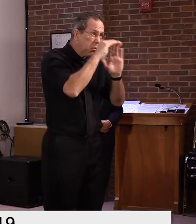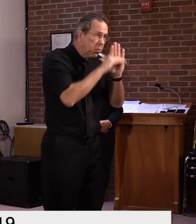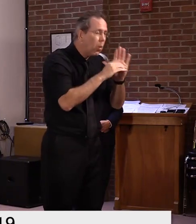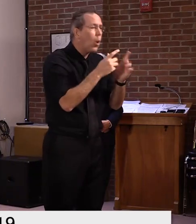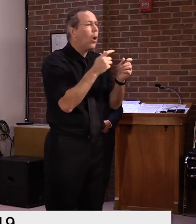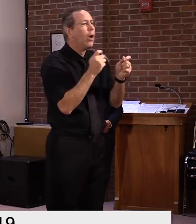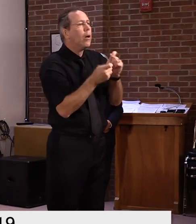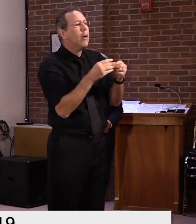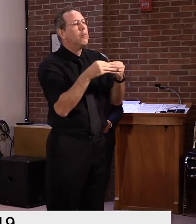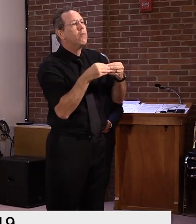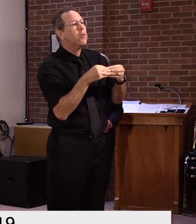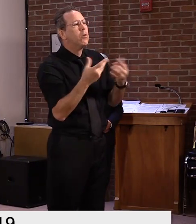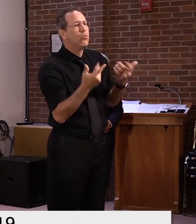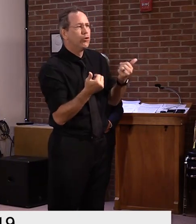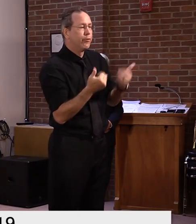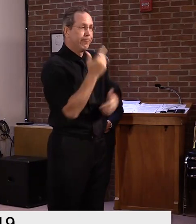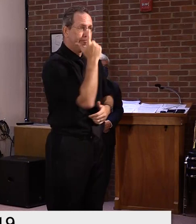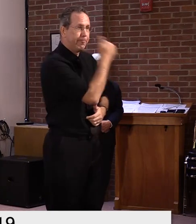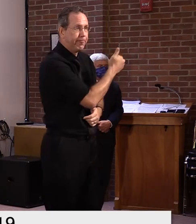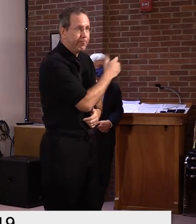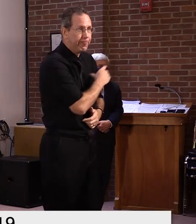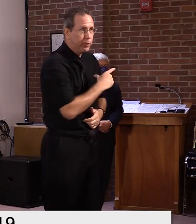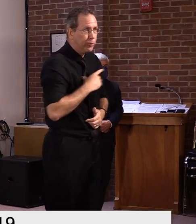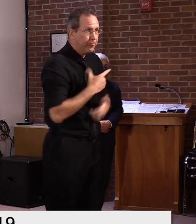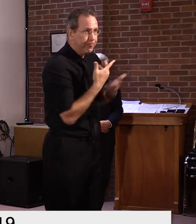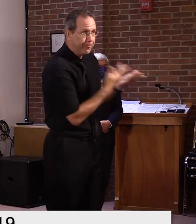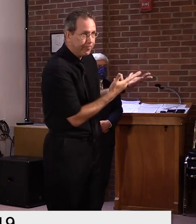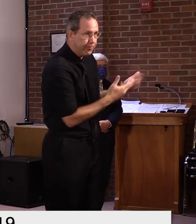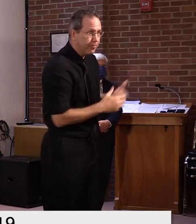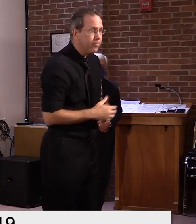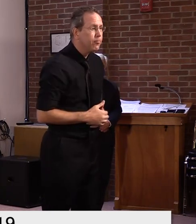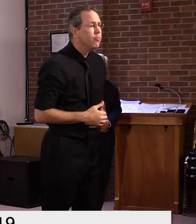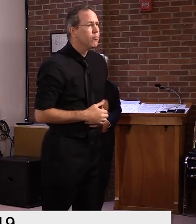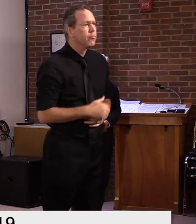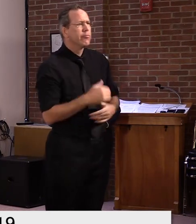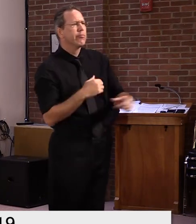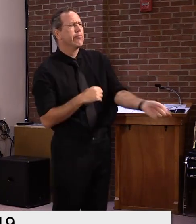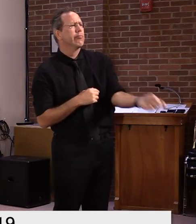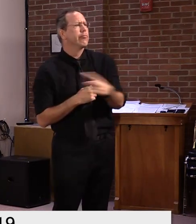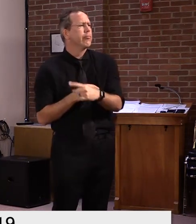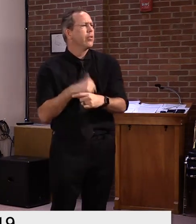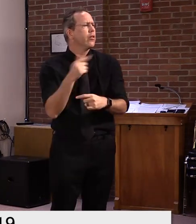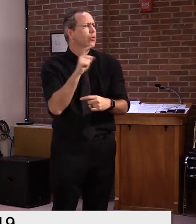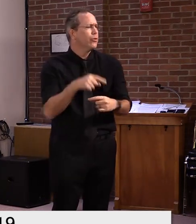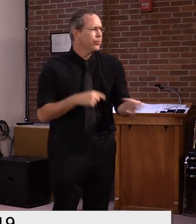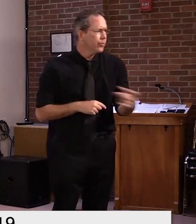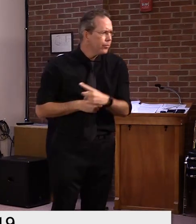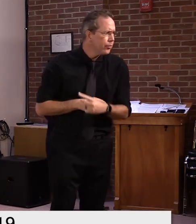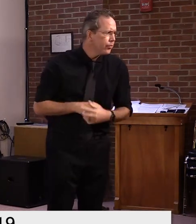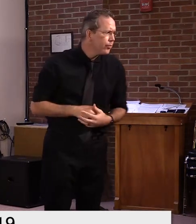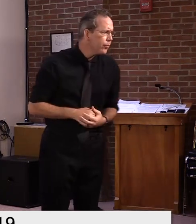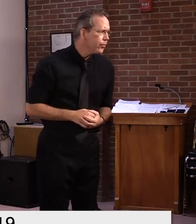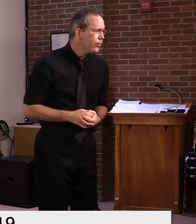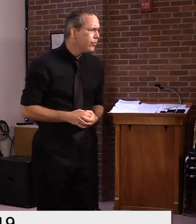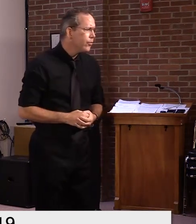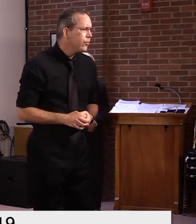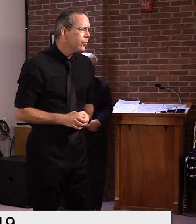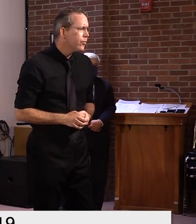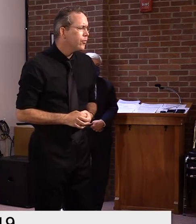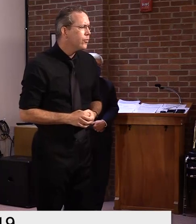And I just wanted to get your thoughts on the new unemployment numbers that came out this morning. It's down to